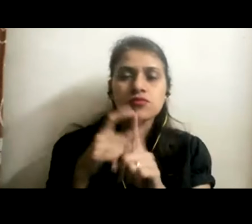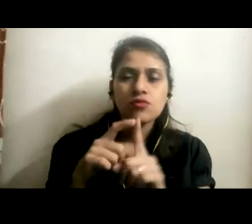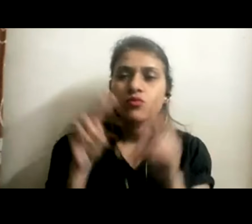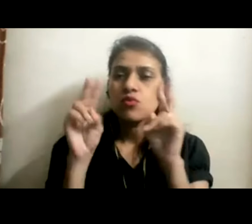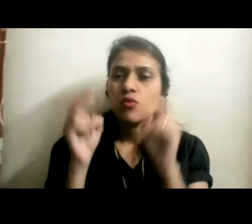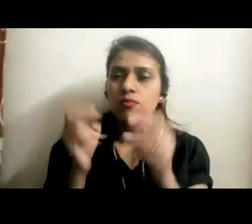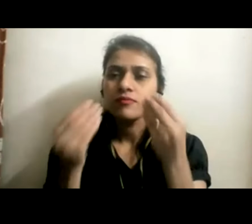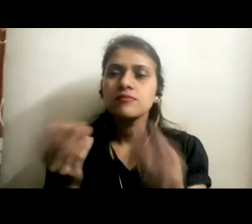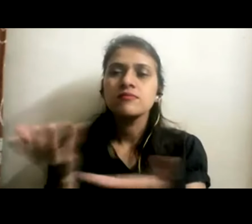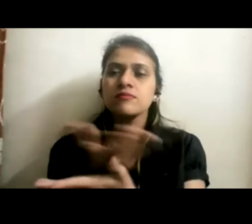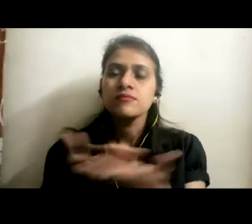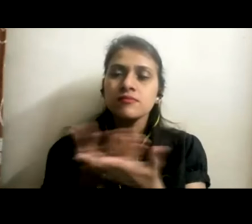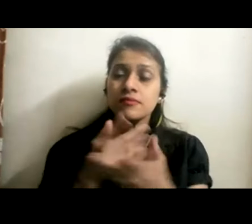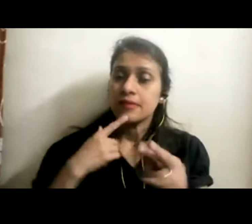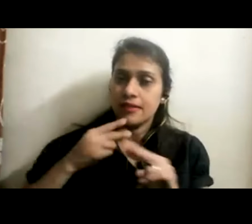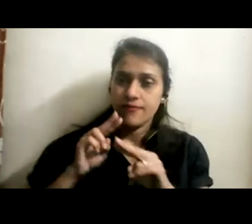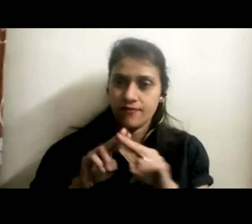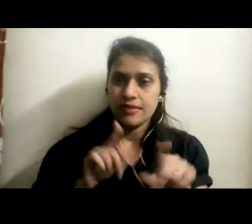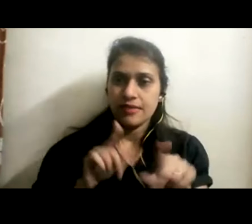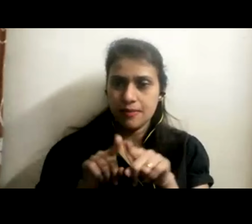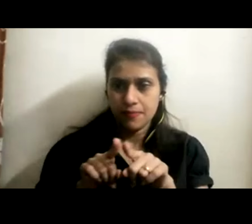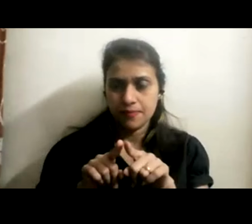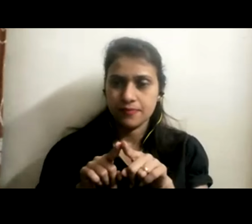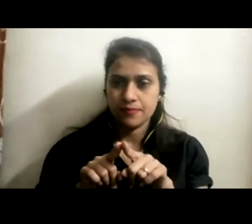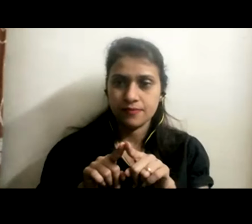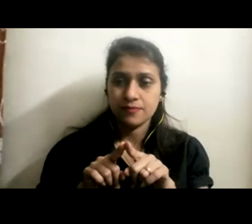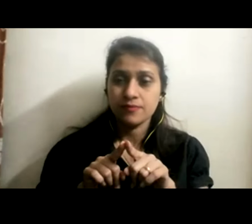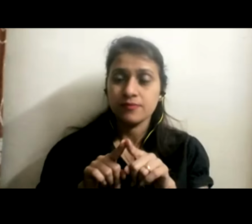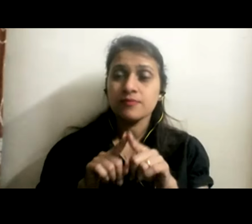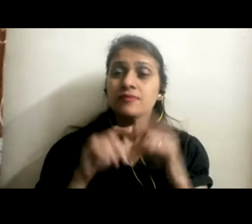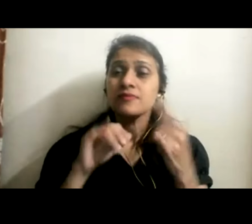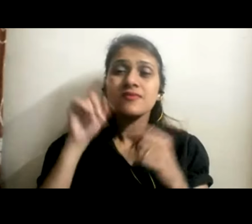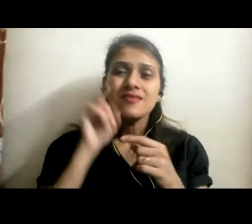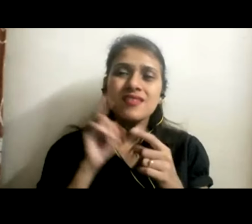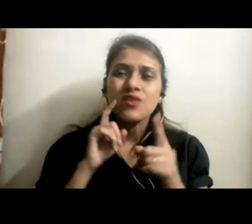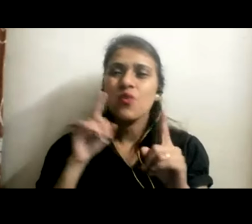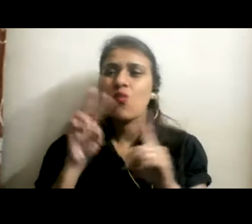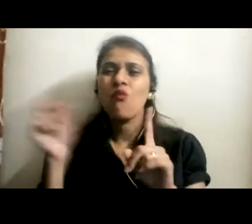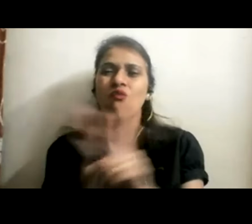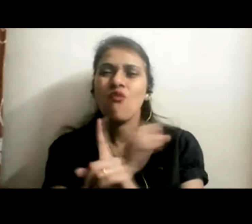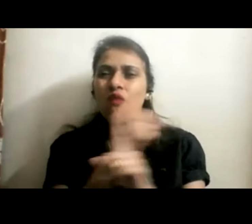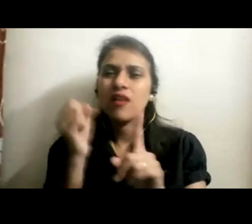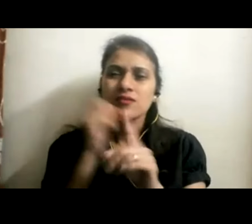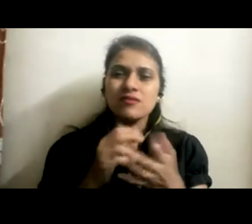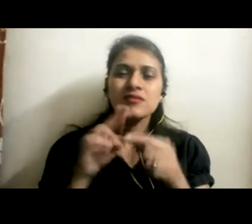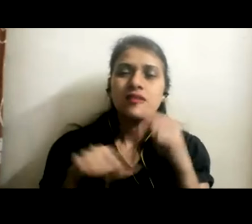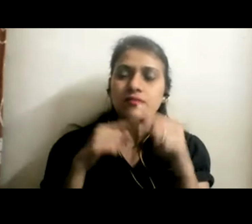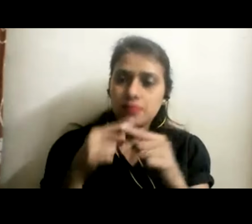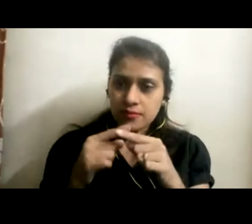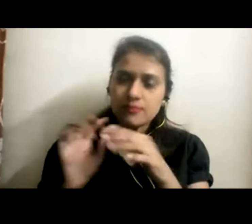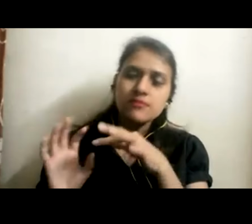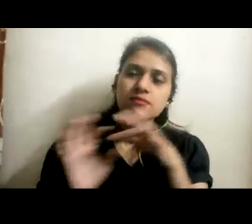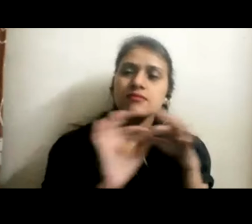again, if I am saying the experience of sexual violence and its relation or its